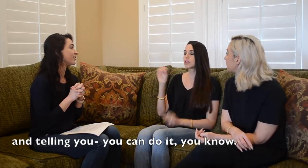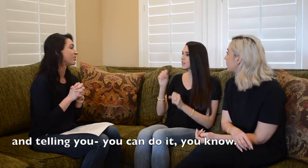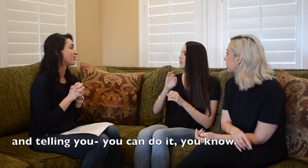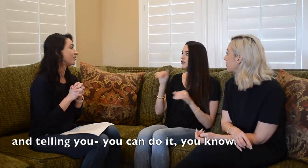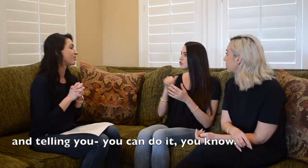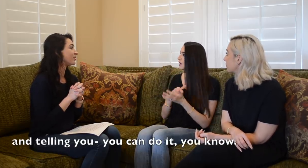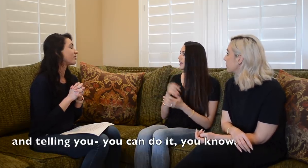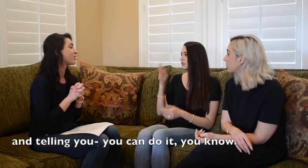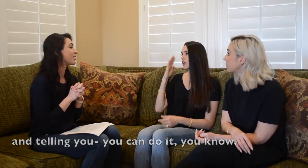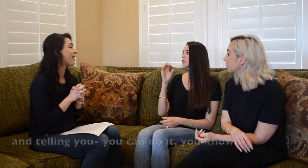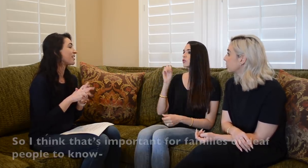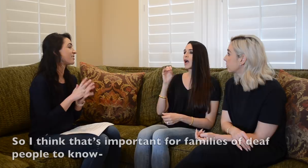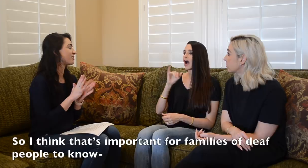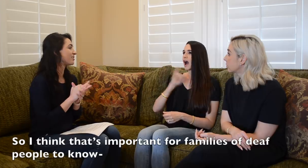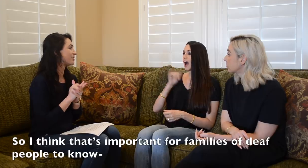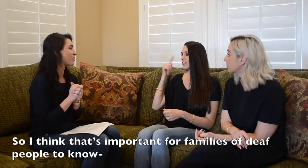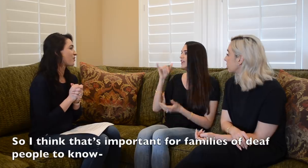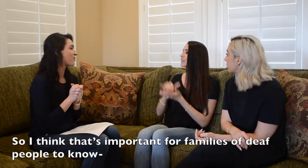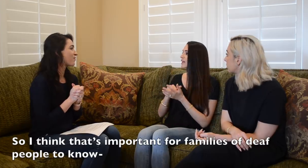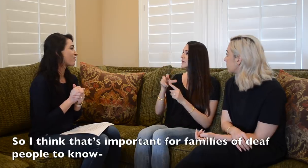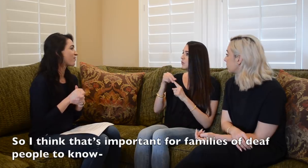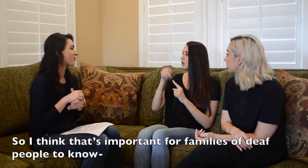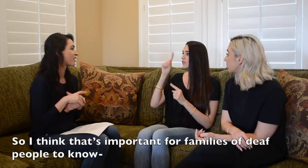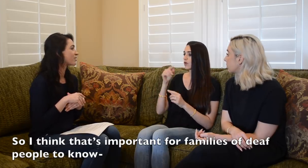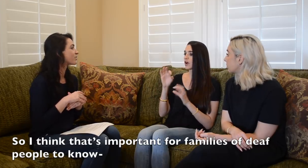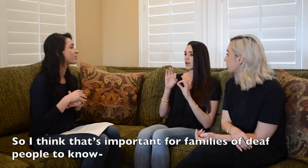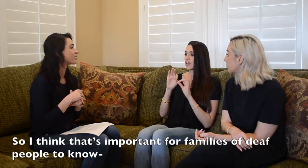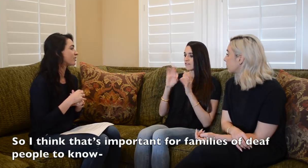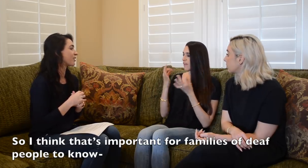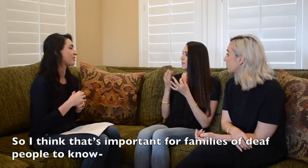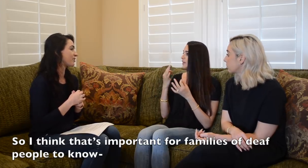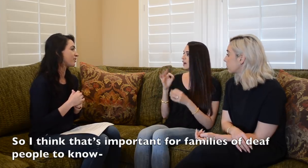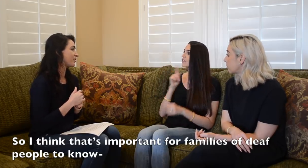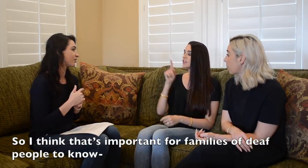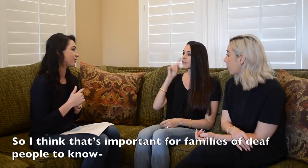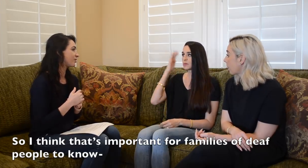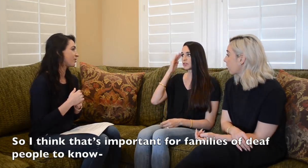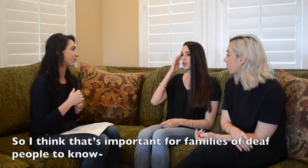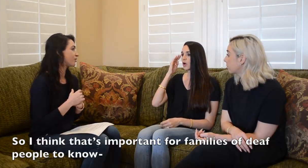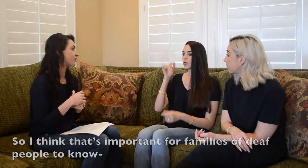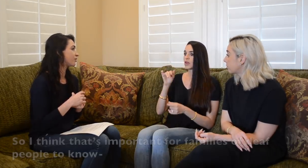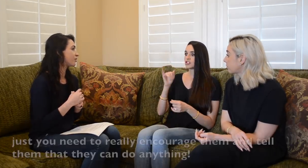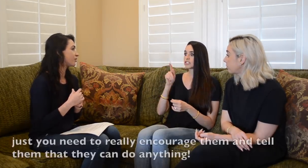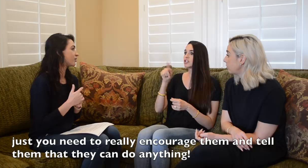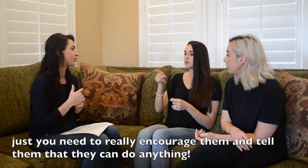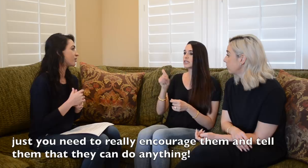can do it, you know. And so I think that's important for family of deaf people to know. Just you need